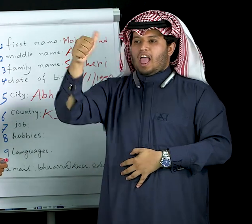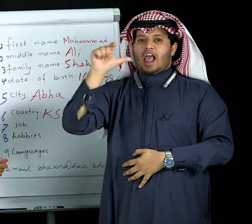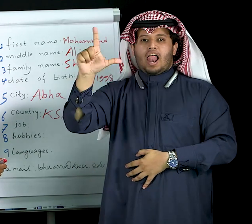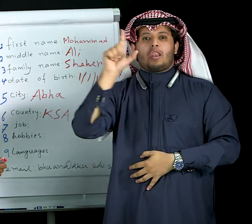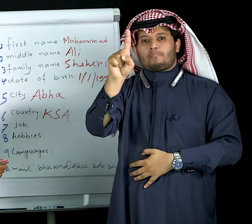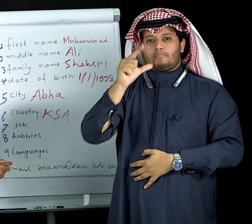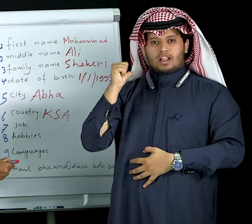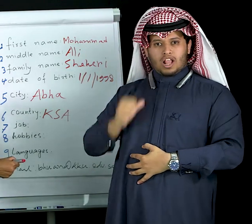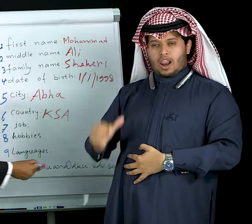write student.